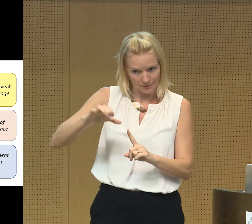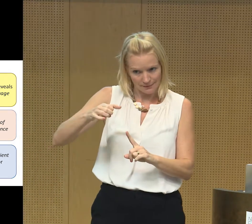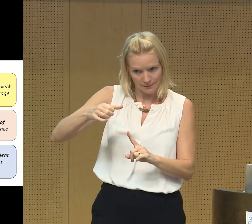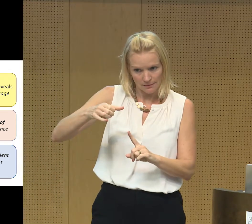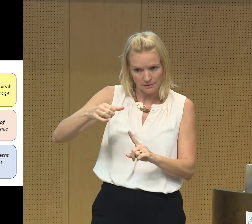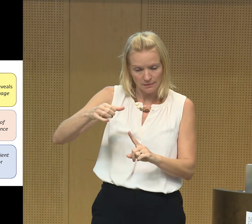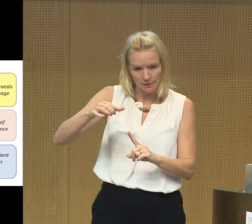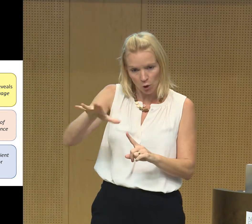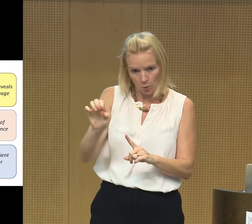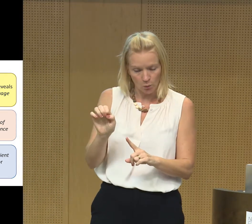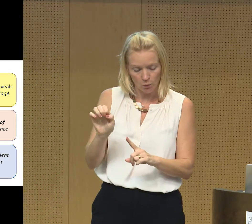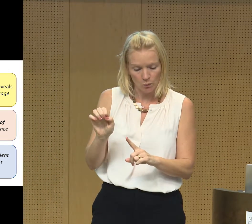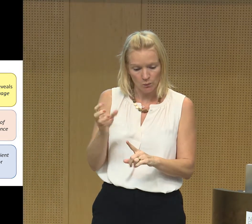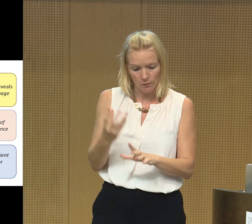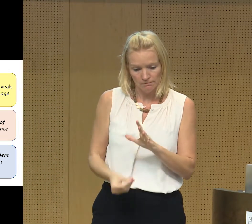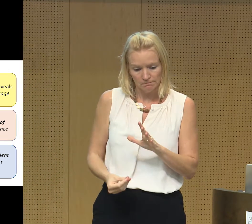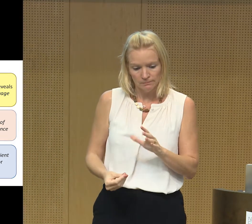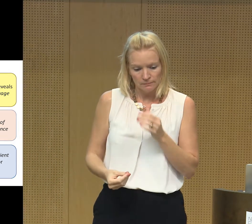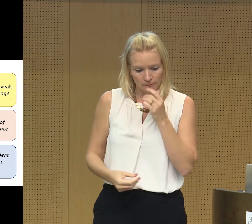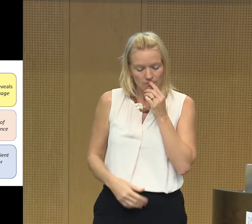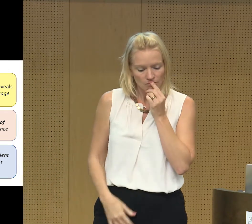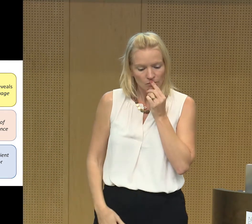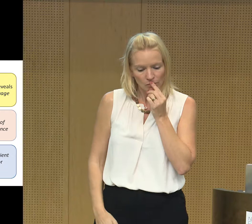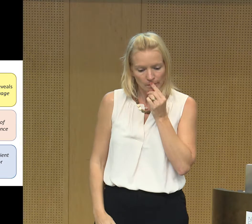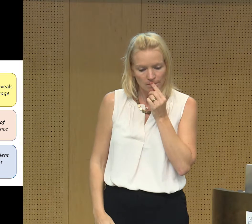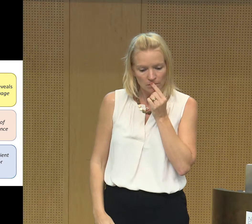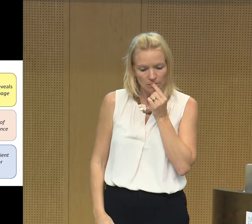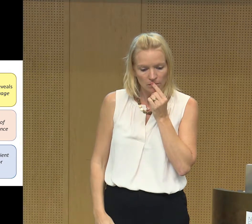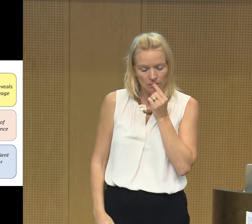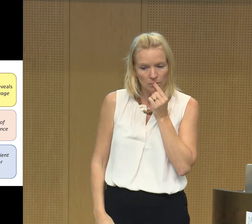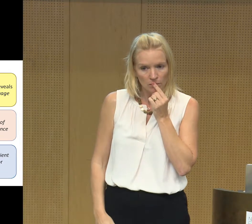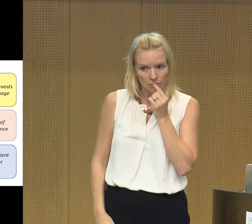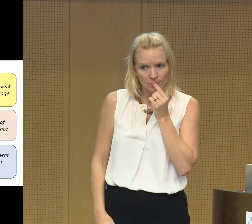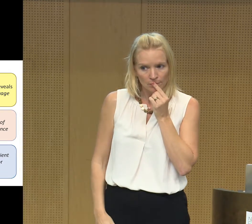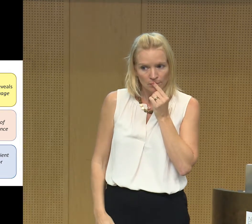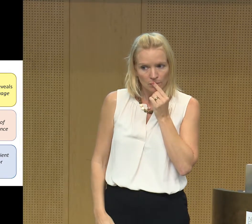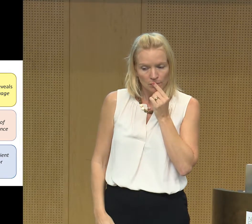the stimulus, then that ability is lost.